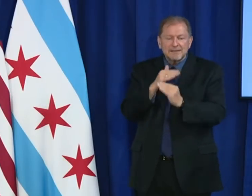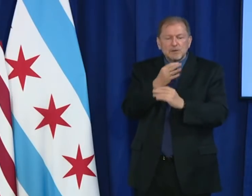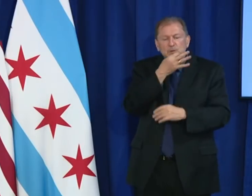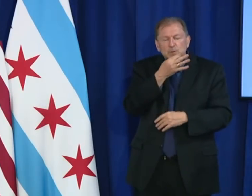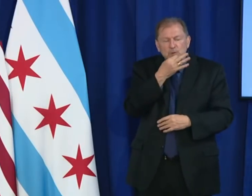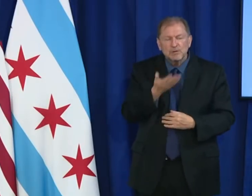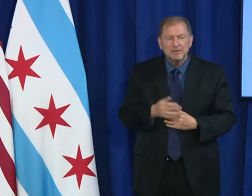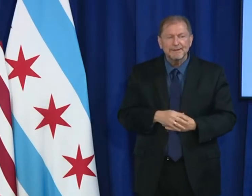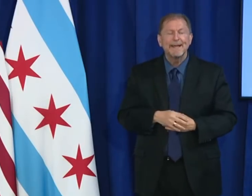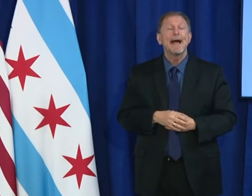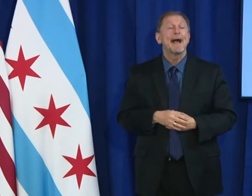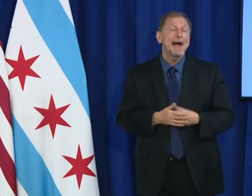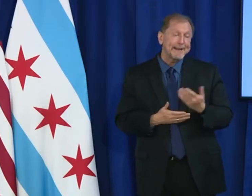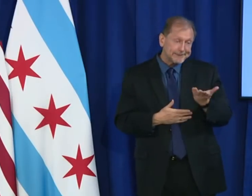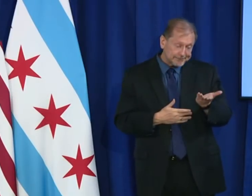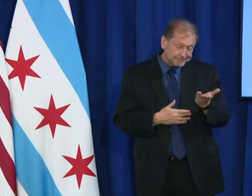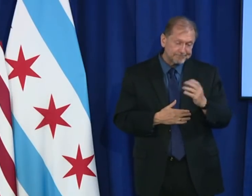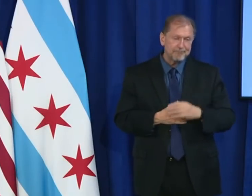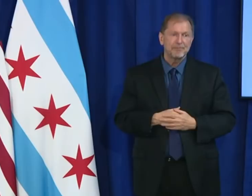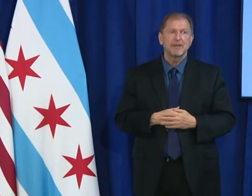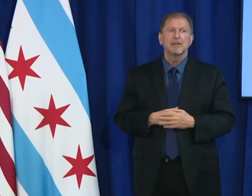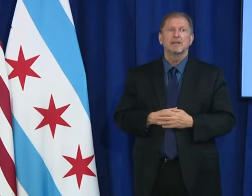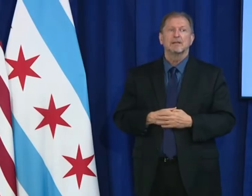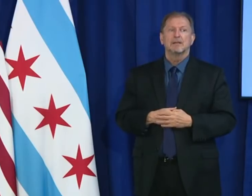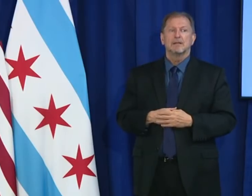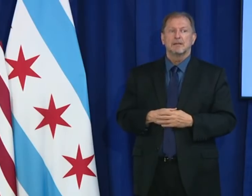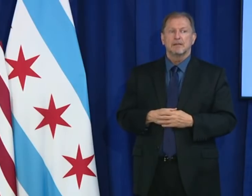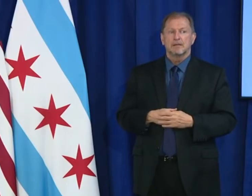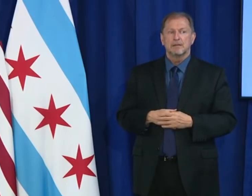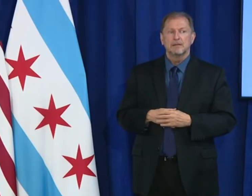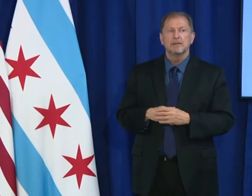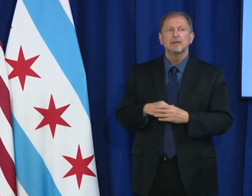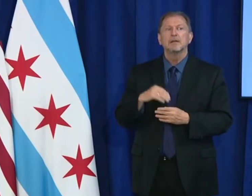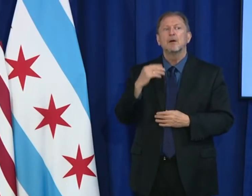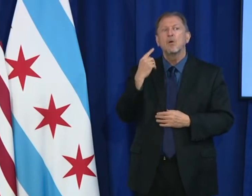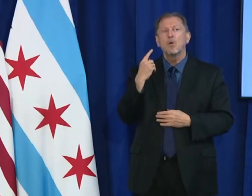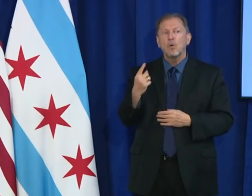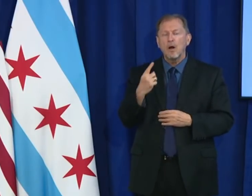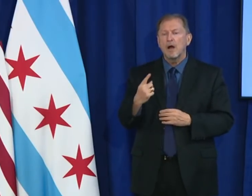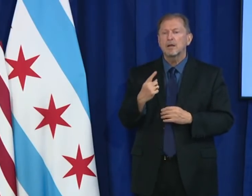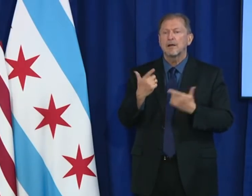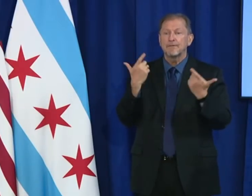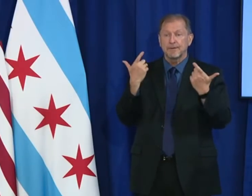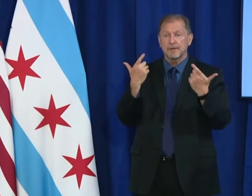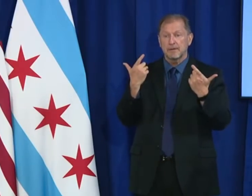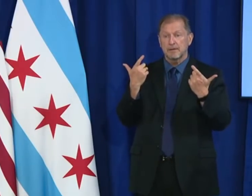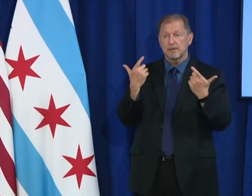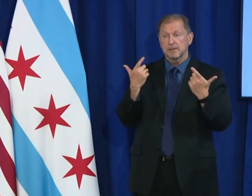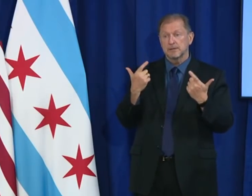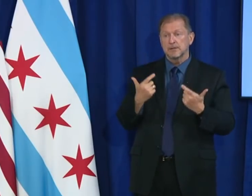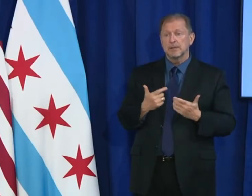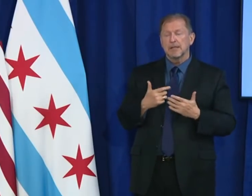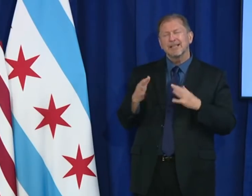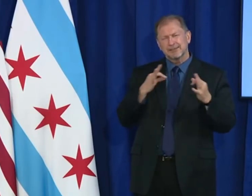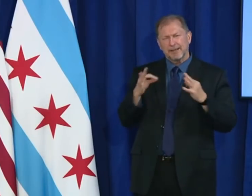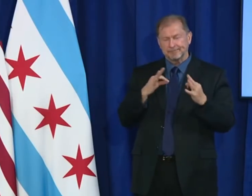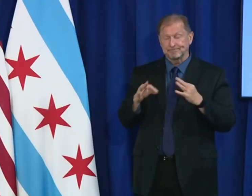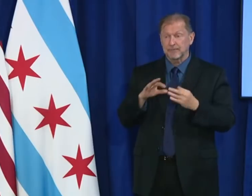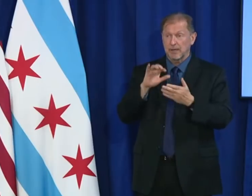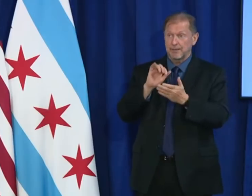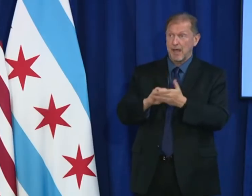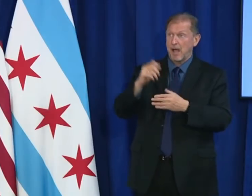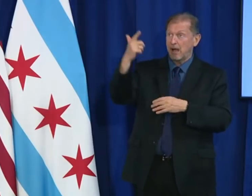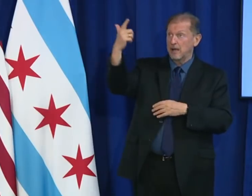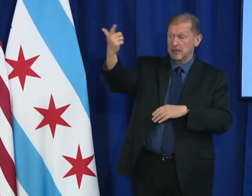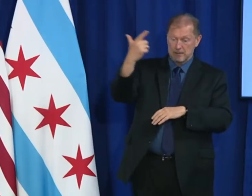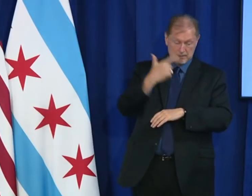in that. So first of all, one of the major ways that this vaccine process